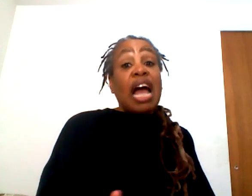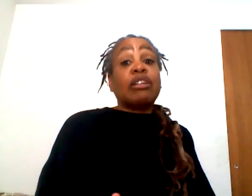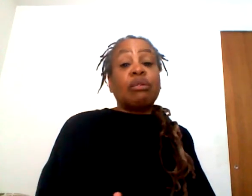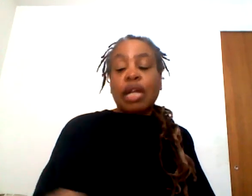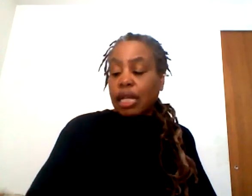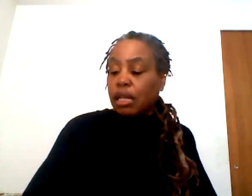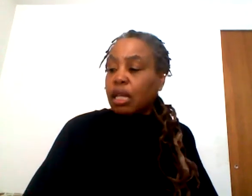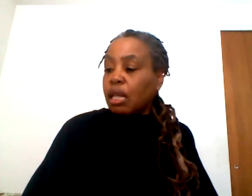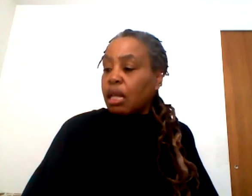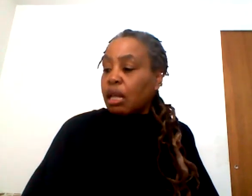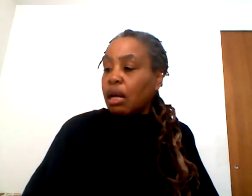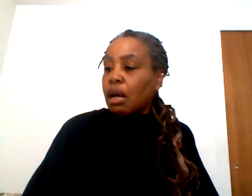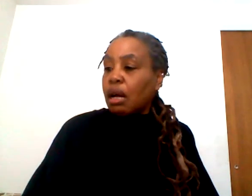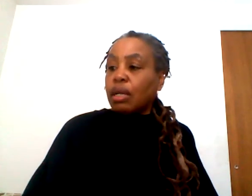don't like. All right?